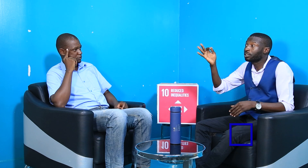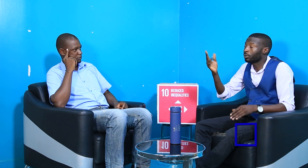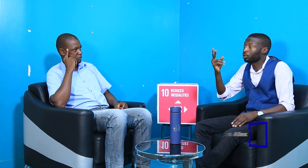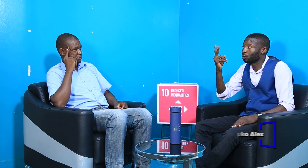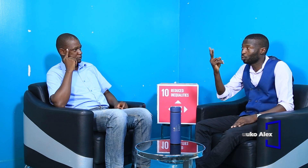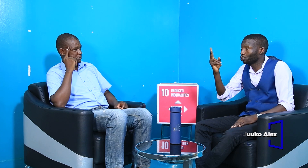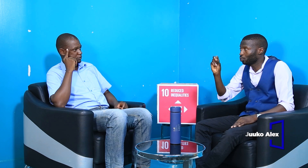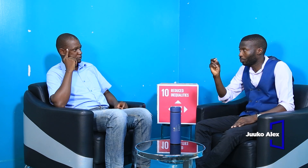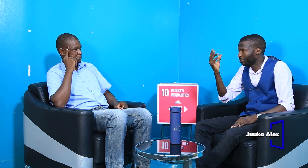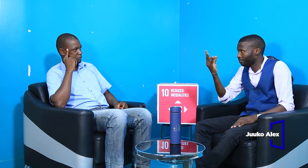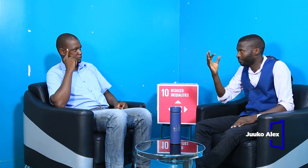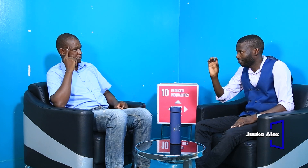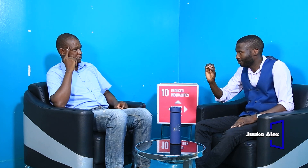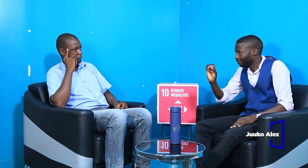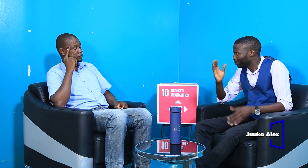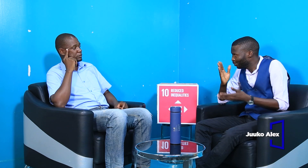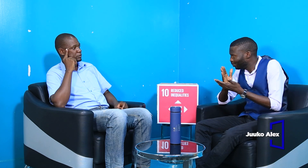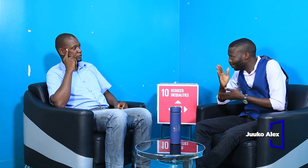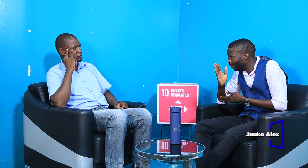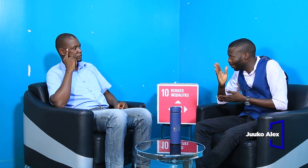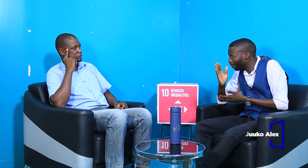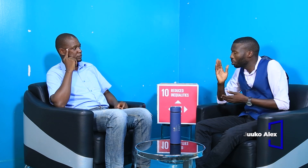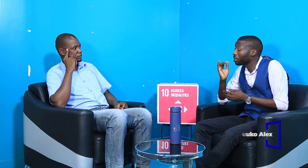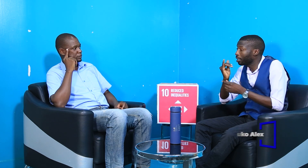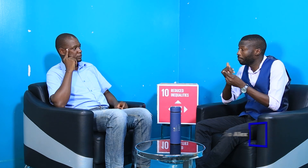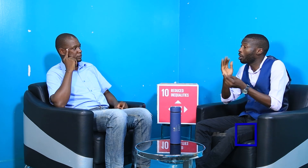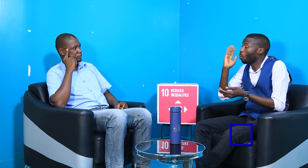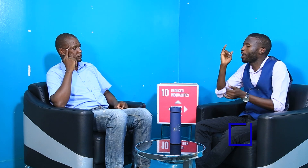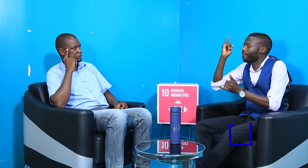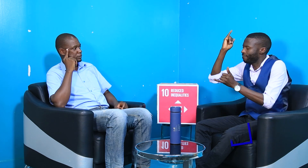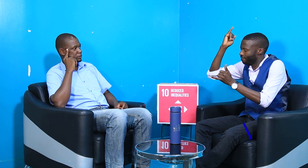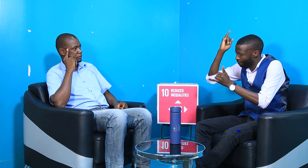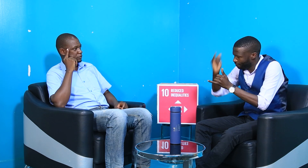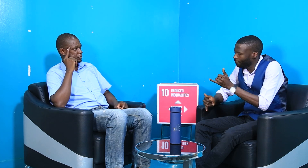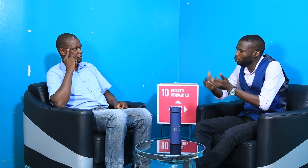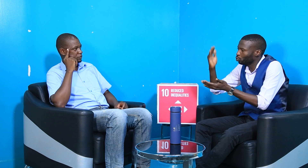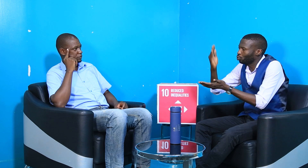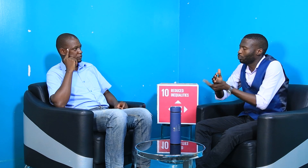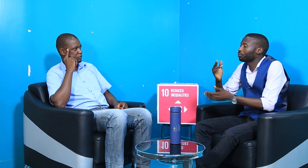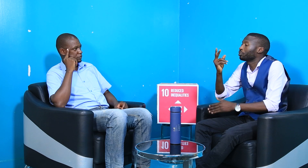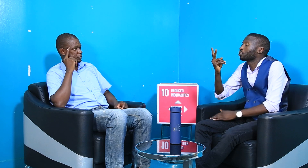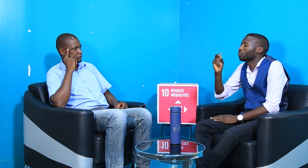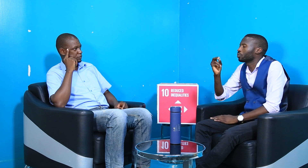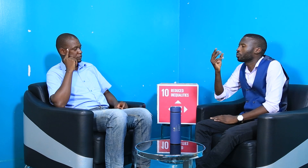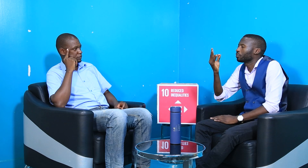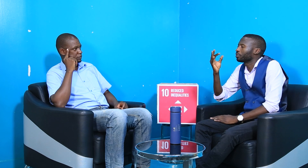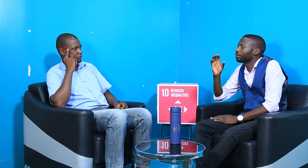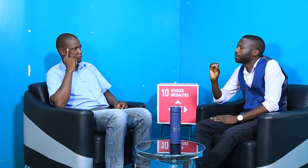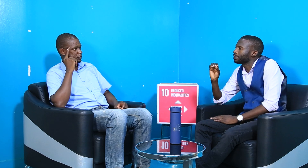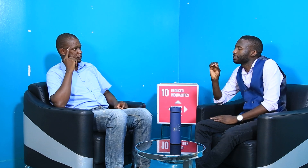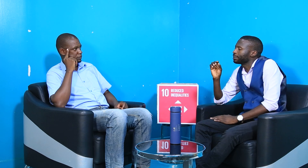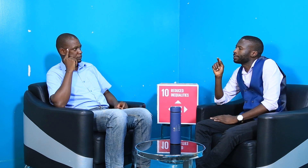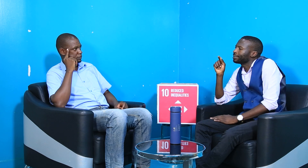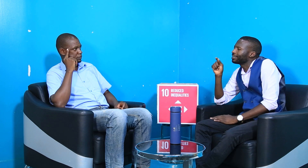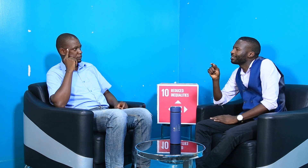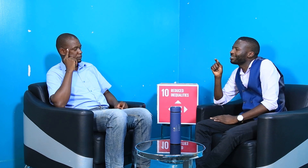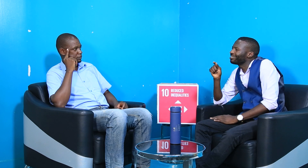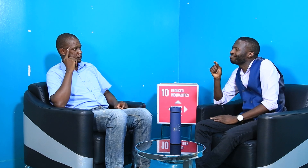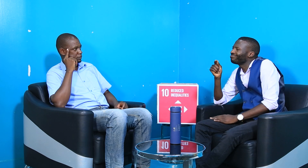to reduce the HIV rates by 2030. Is it true? So now, does it mean that